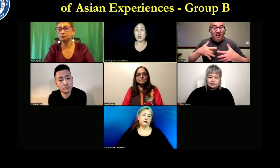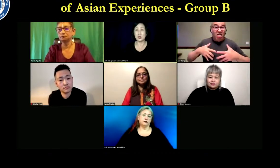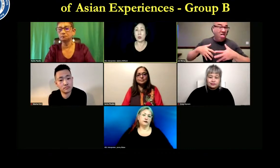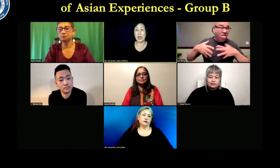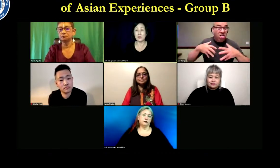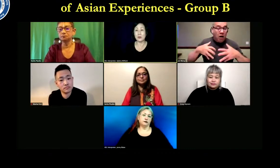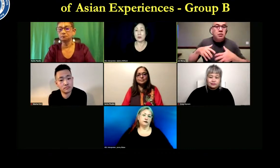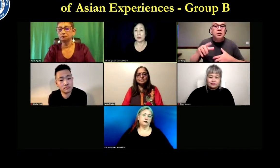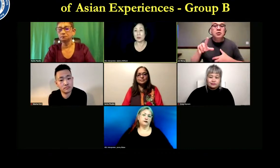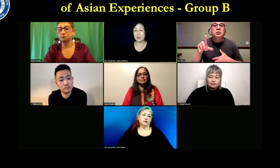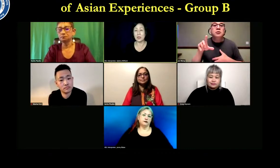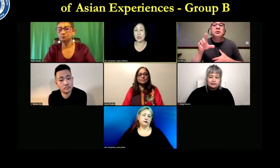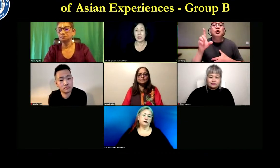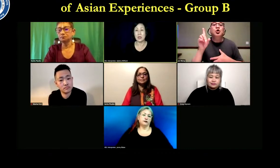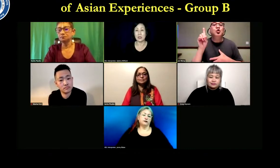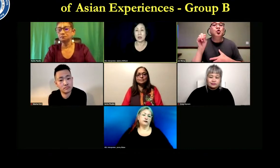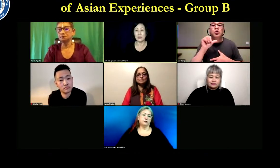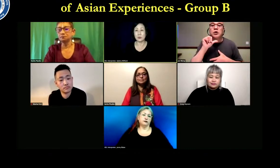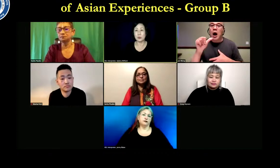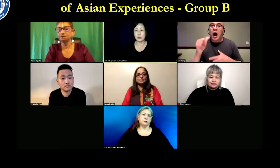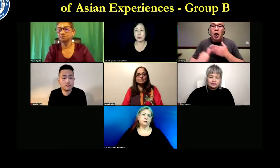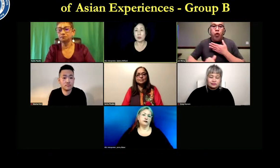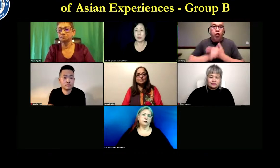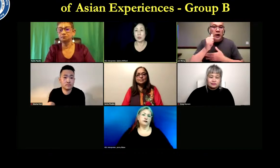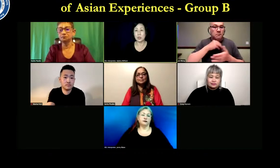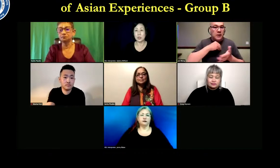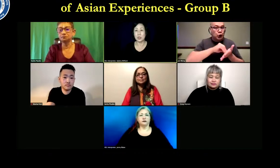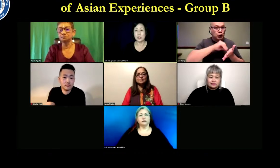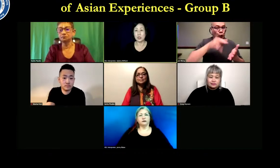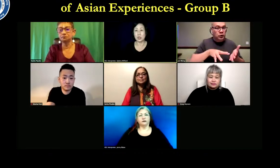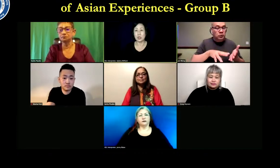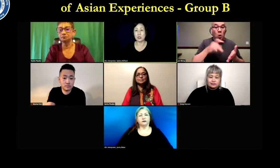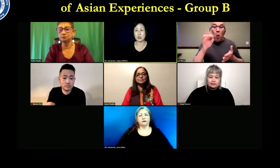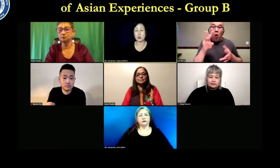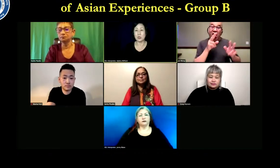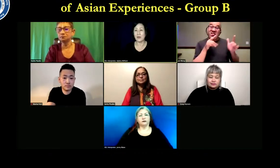said, please, if you ever feel uncomfortable,